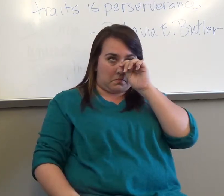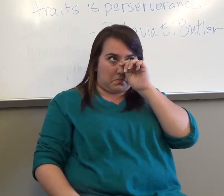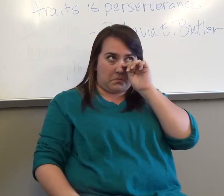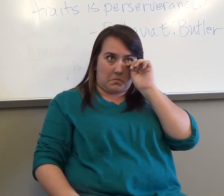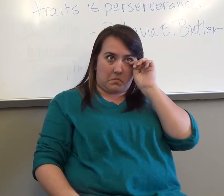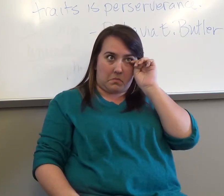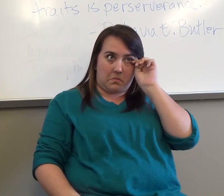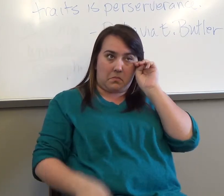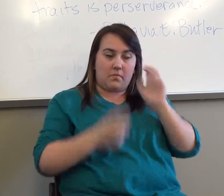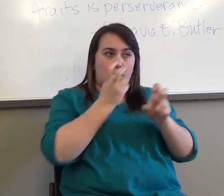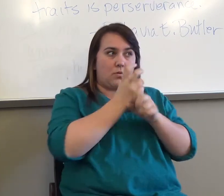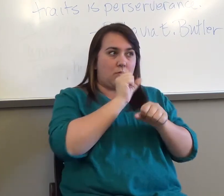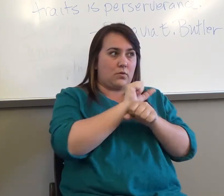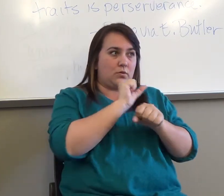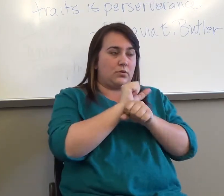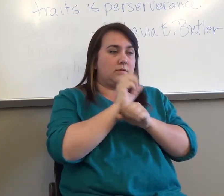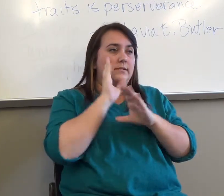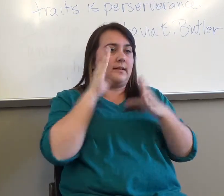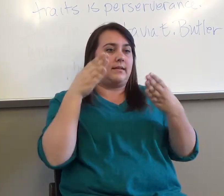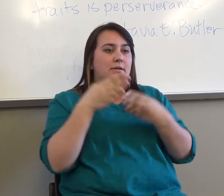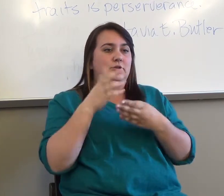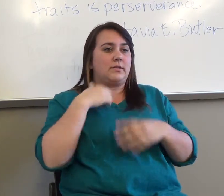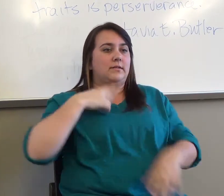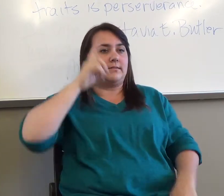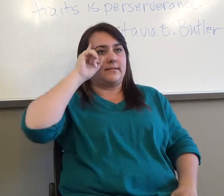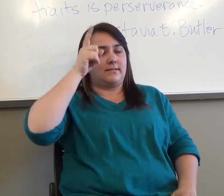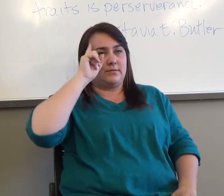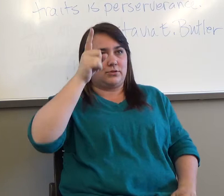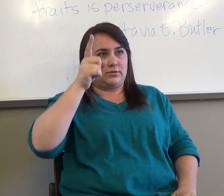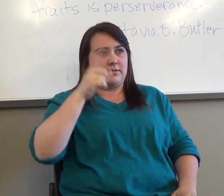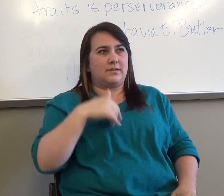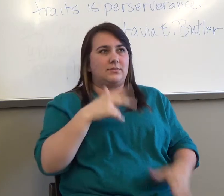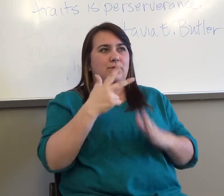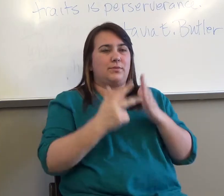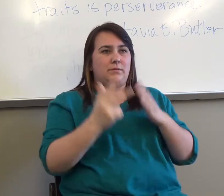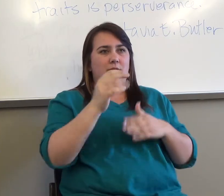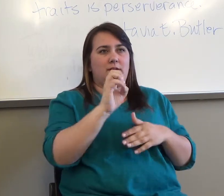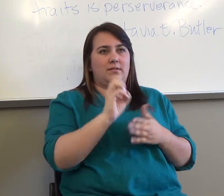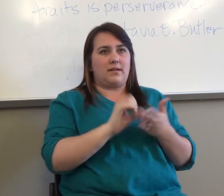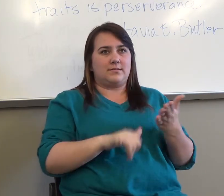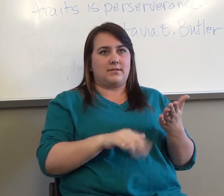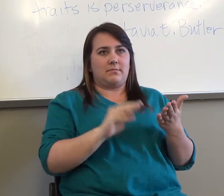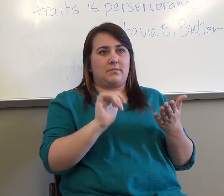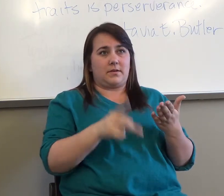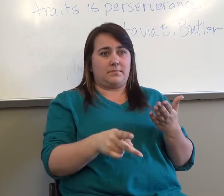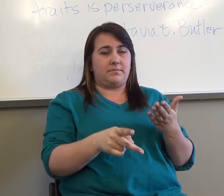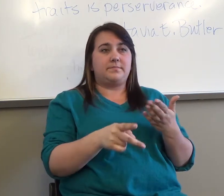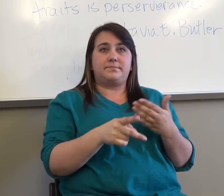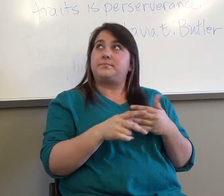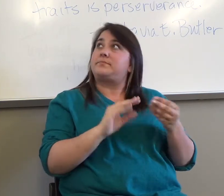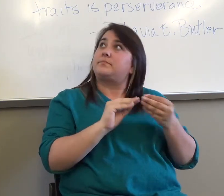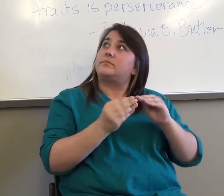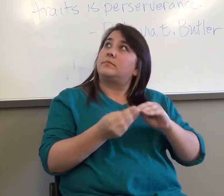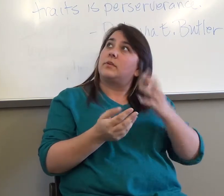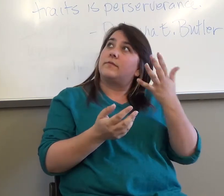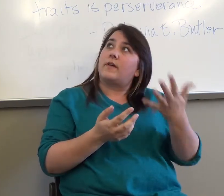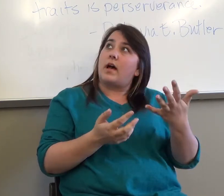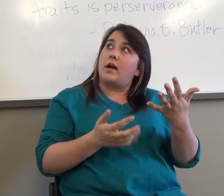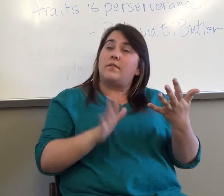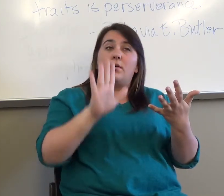Hard work, dedication. Yeah. So that's that one we were doing up here. And this one, this is the one your book takes, I think. No,